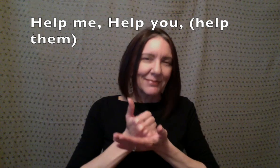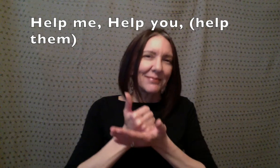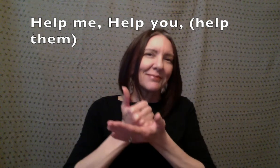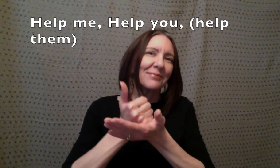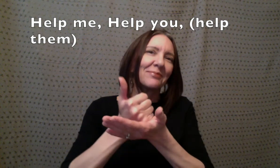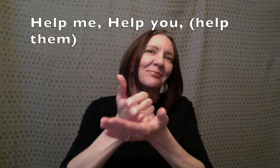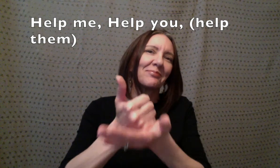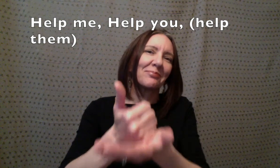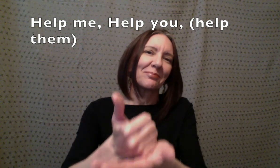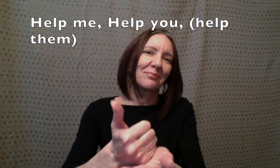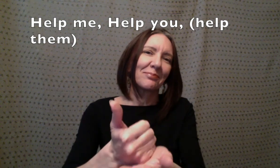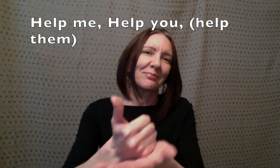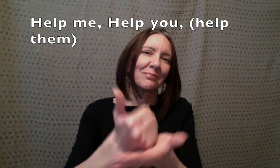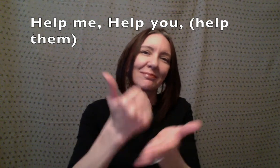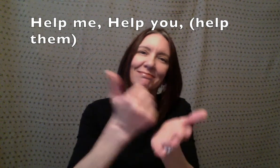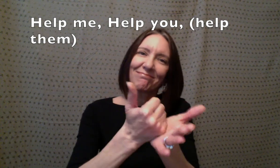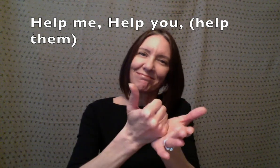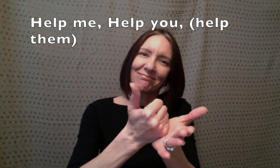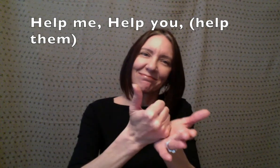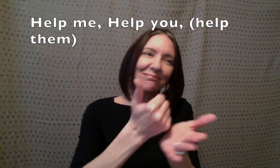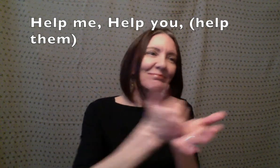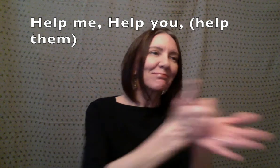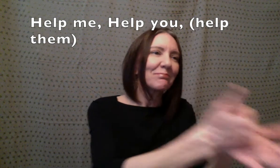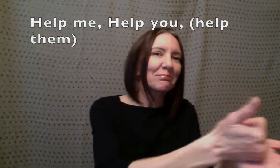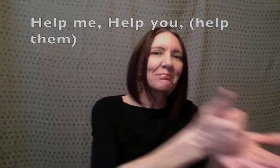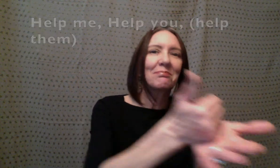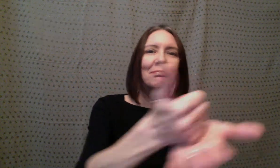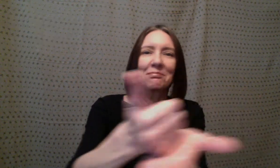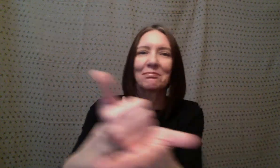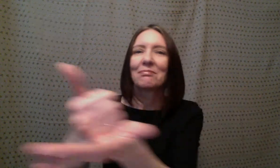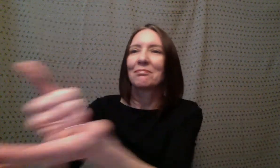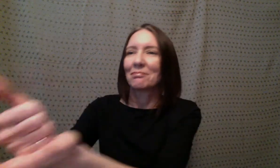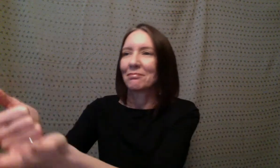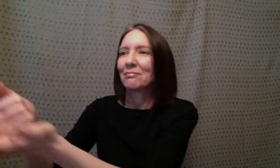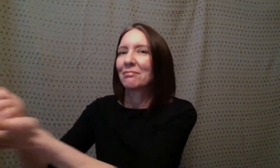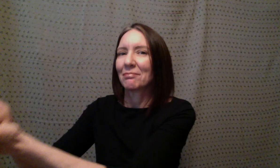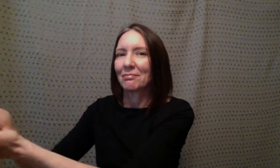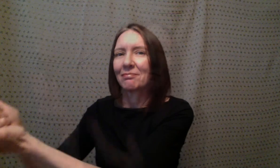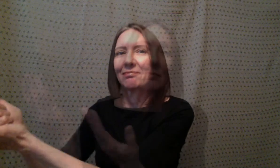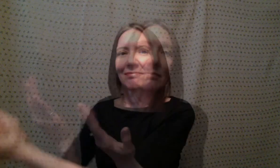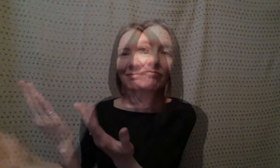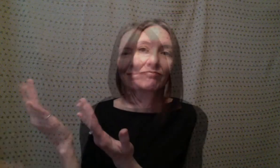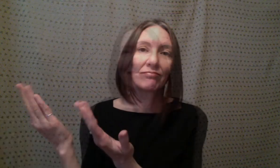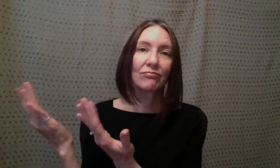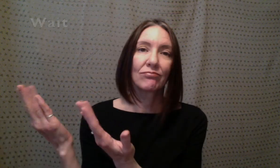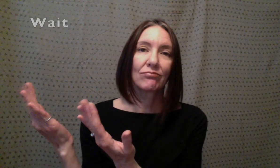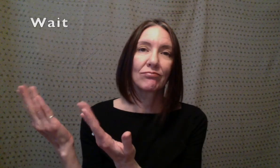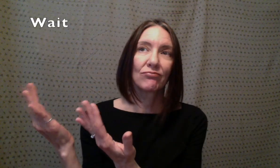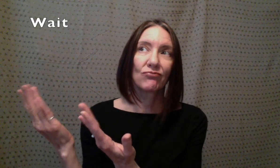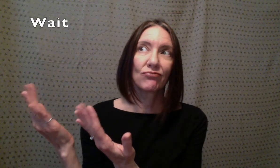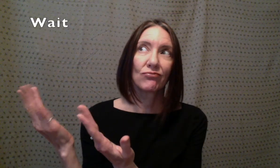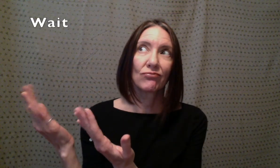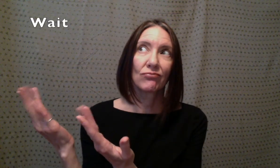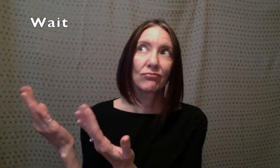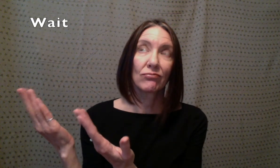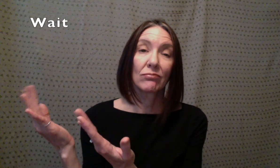help me, or I help you, or I help many others. Wait is signed with